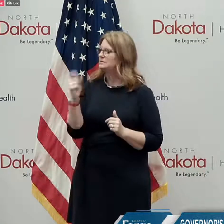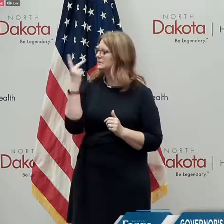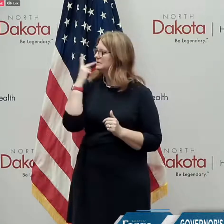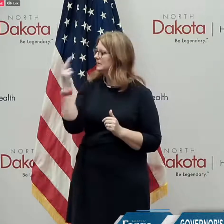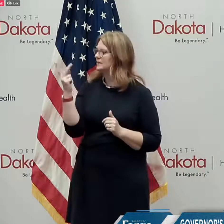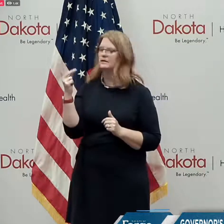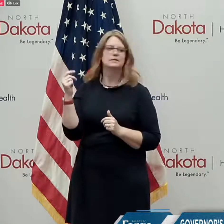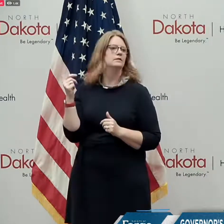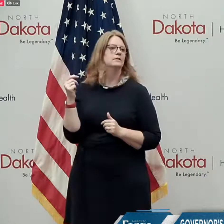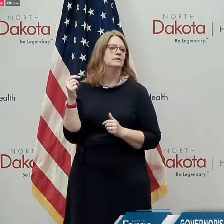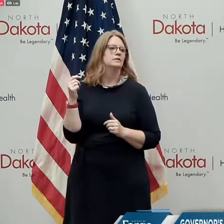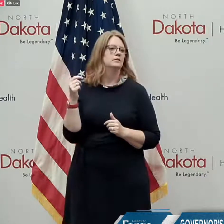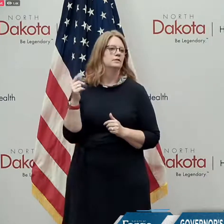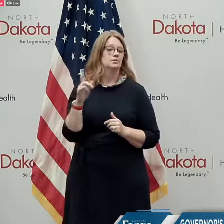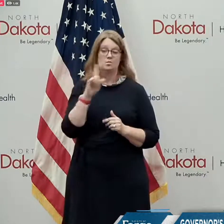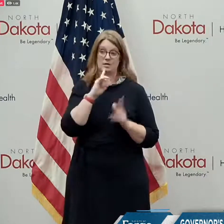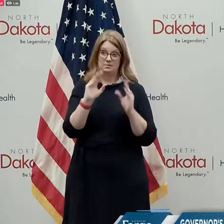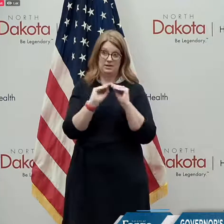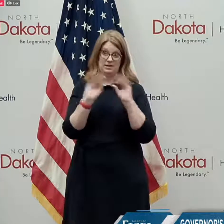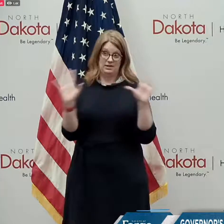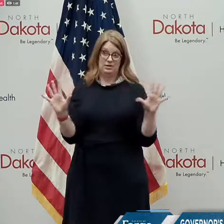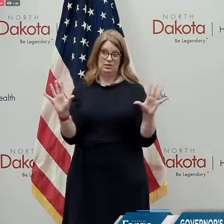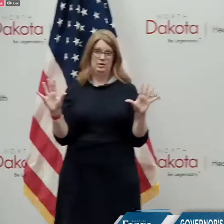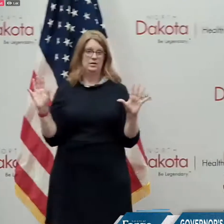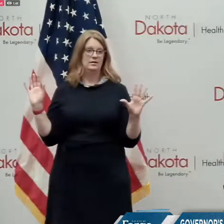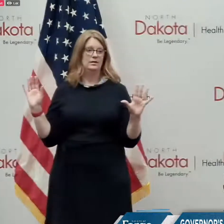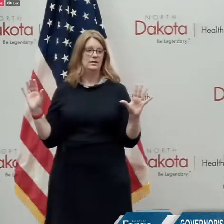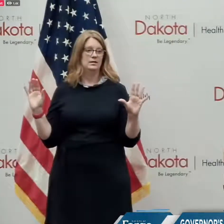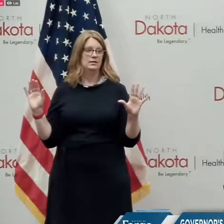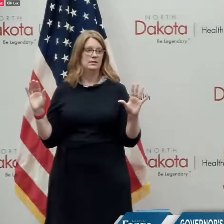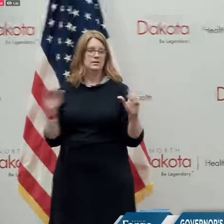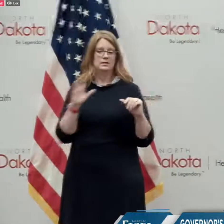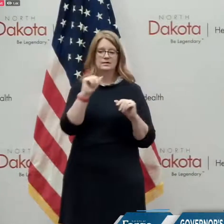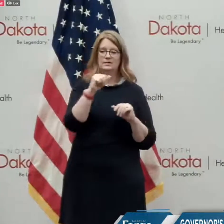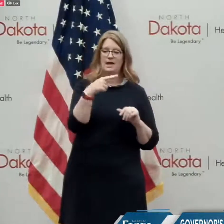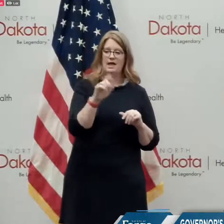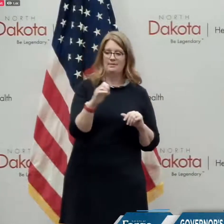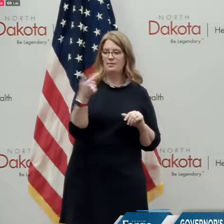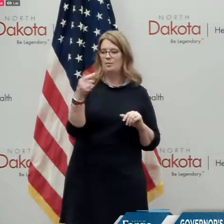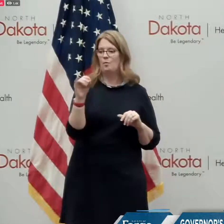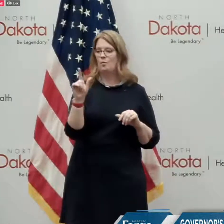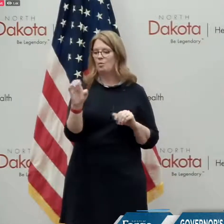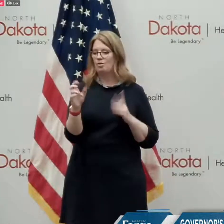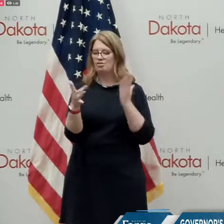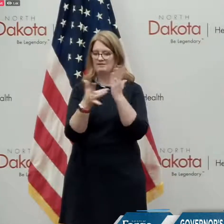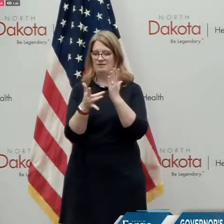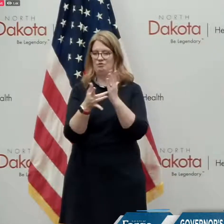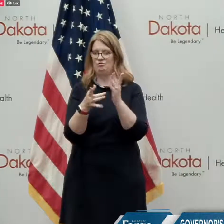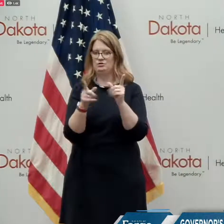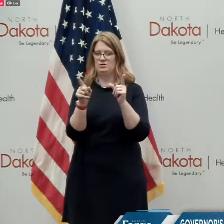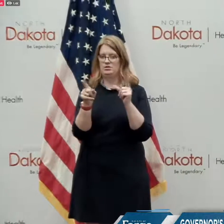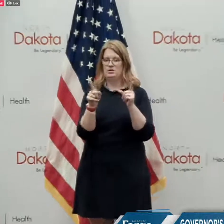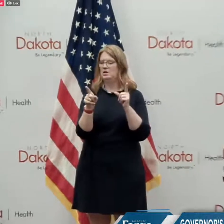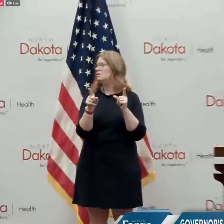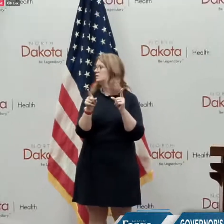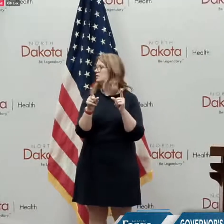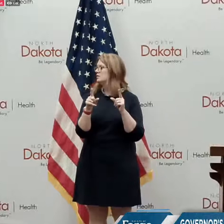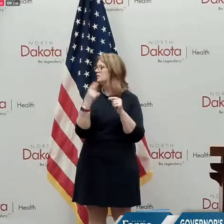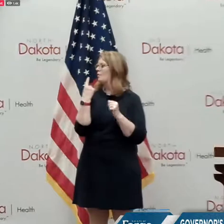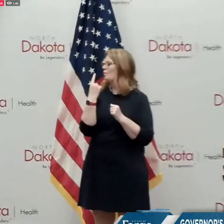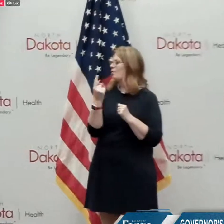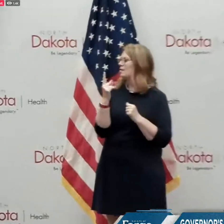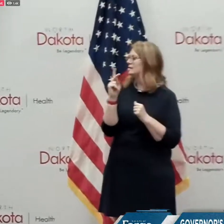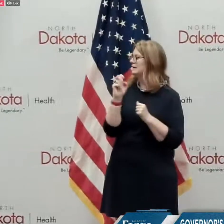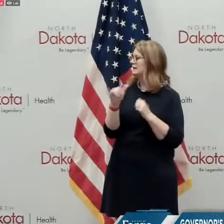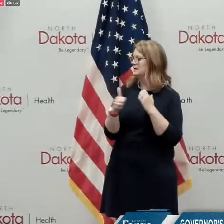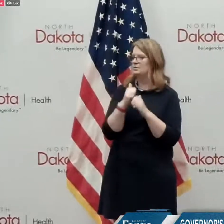apps, we want to be clear, there's the Apple, Google technology, they're giving out one key per